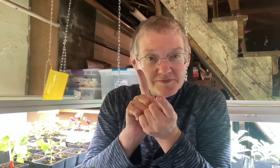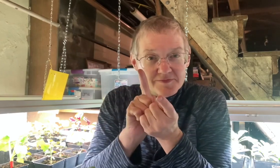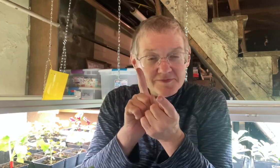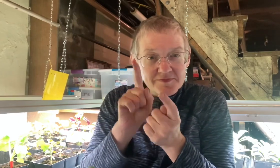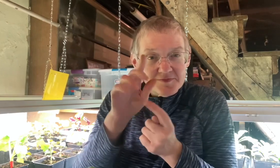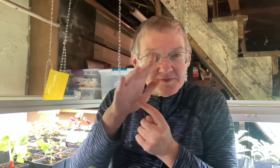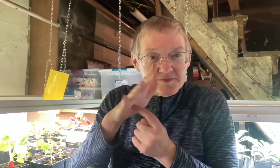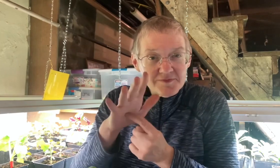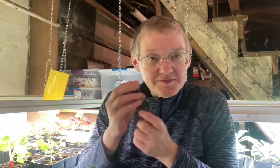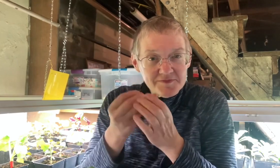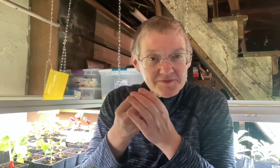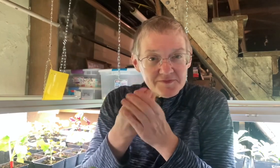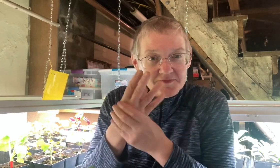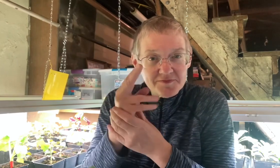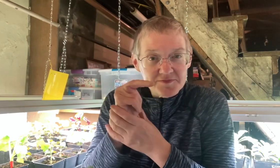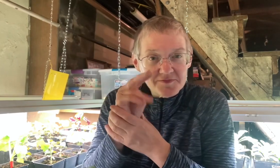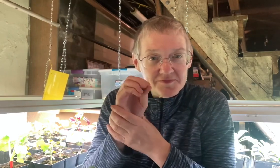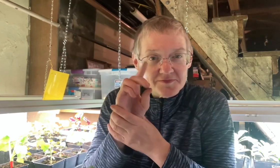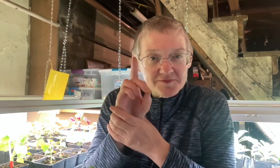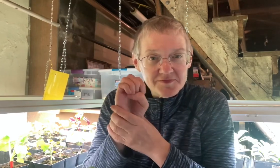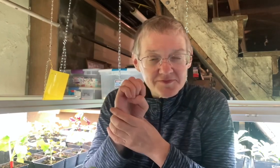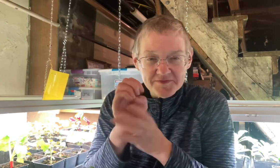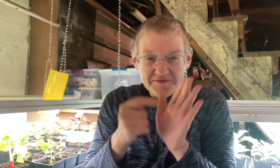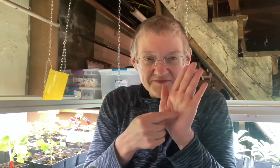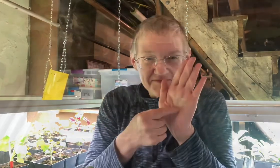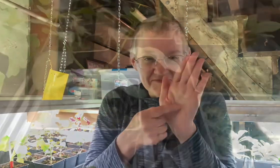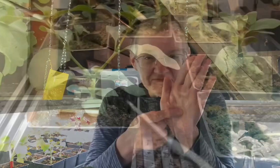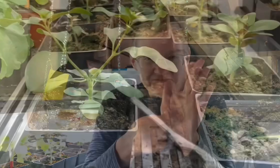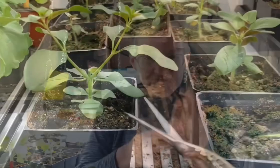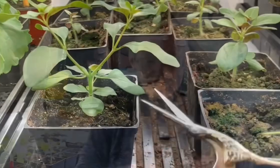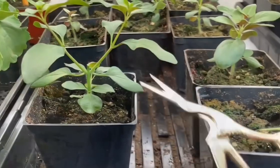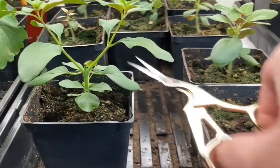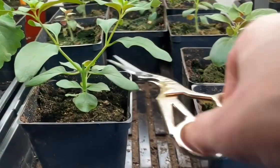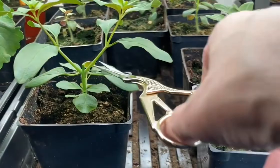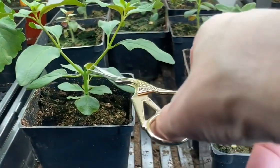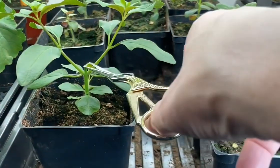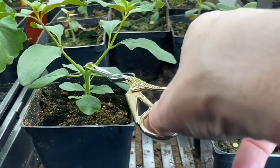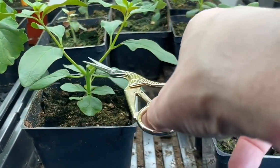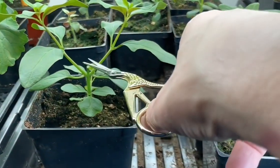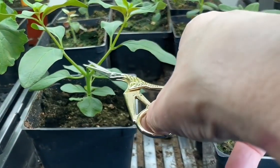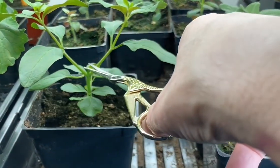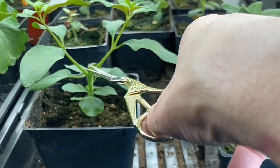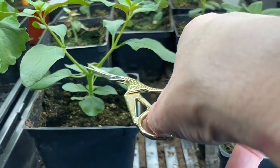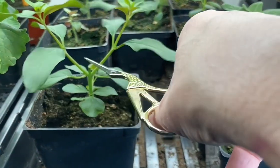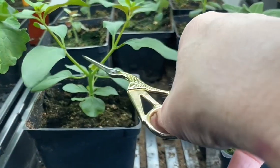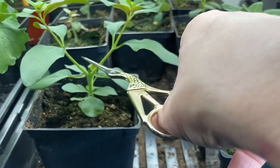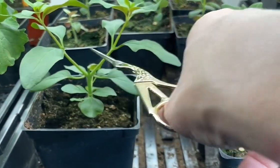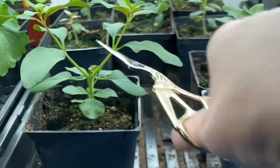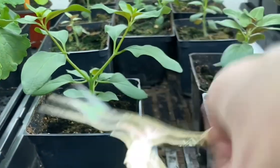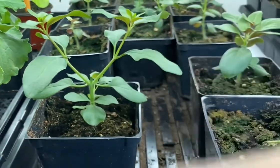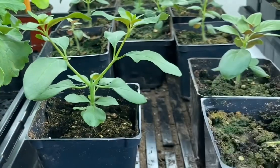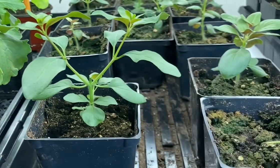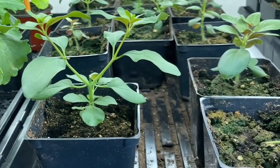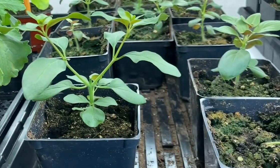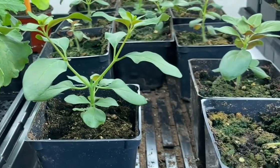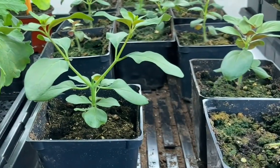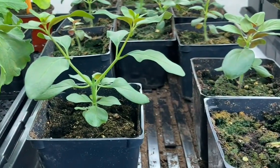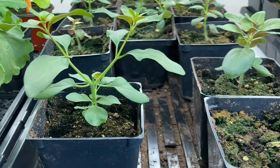out the middle of the plant where the leaves meet a growth node. Let me show you.